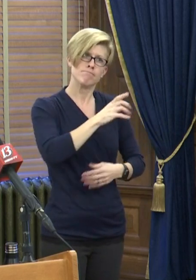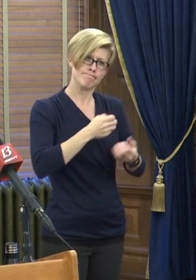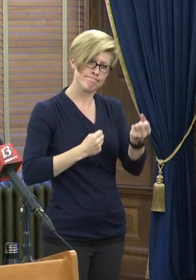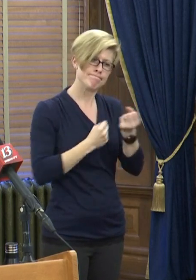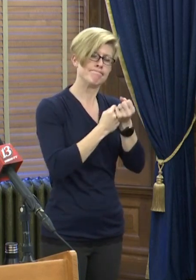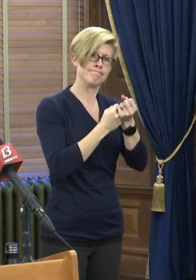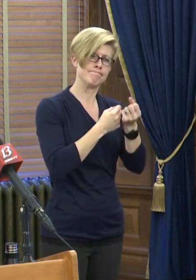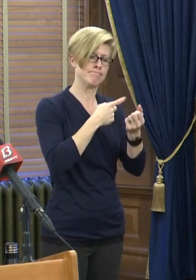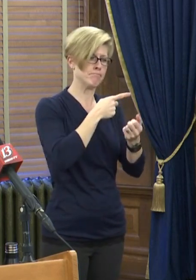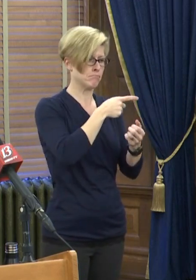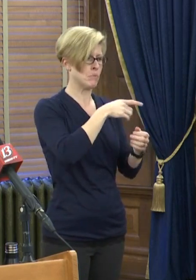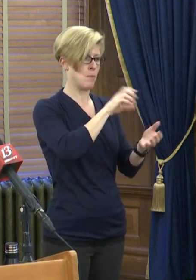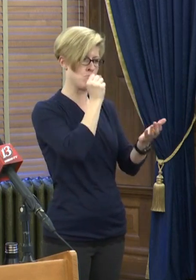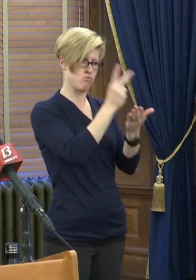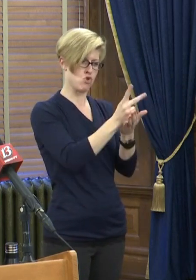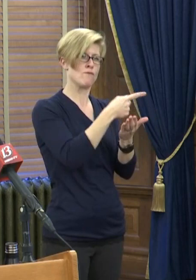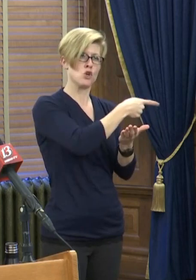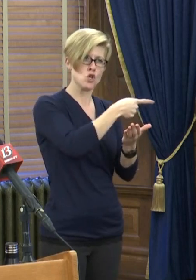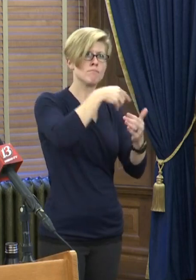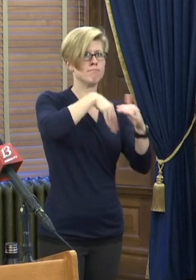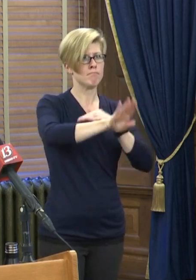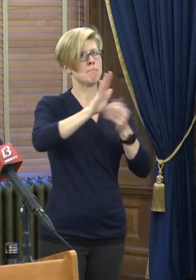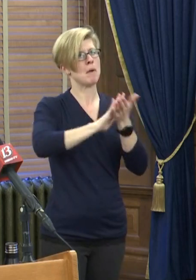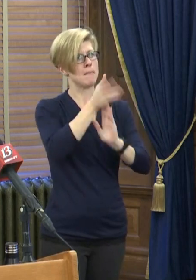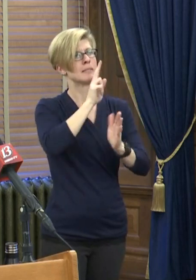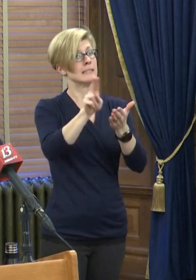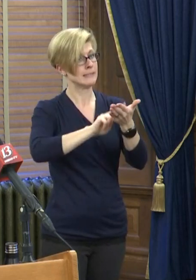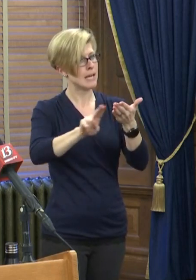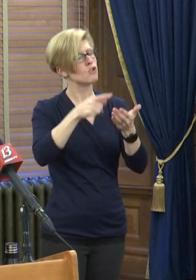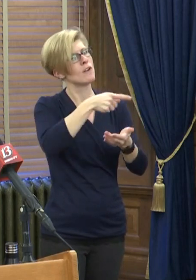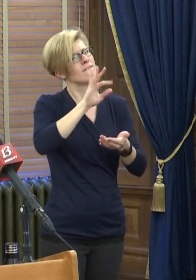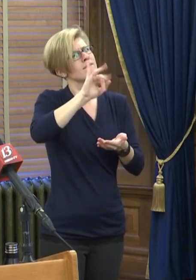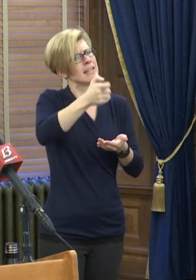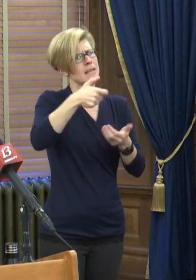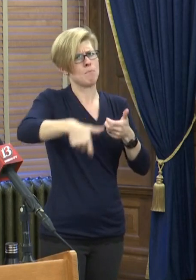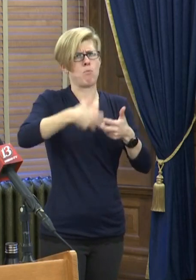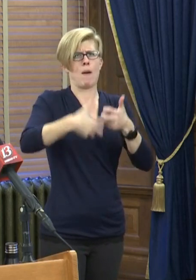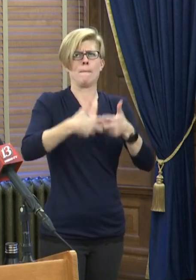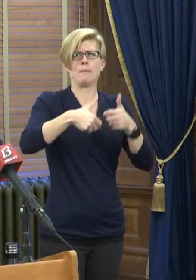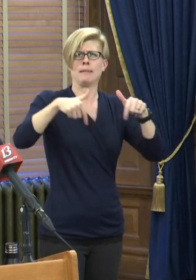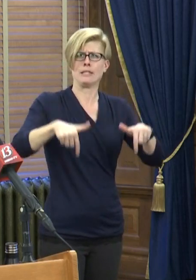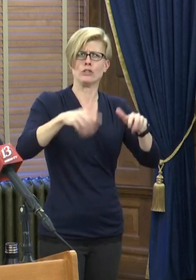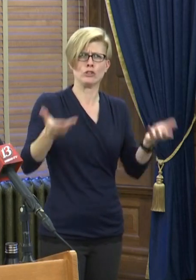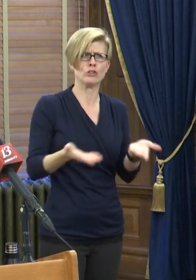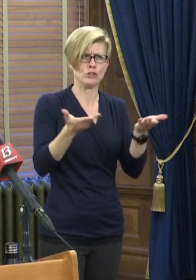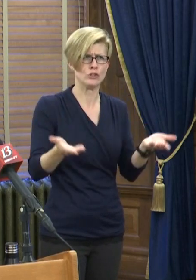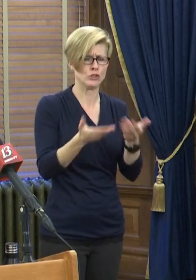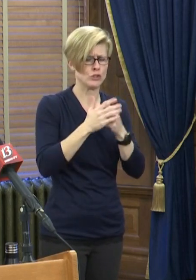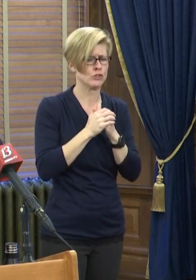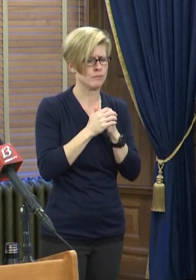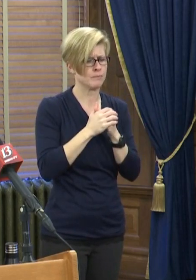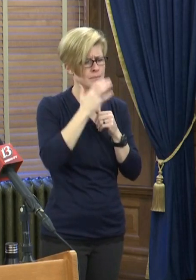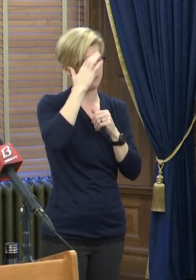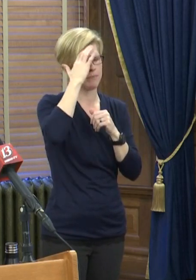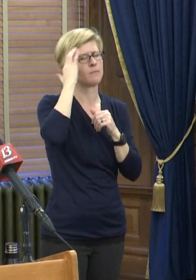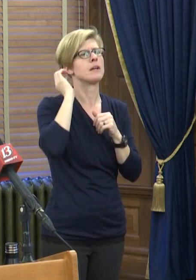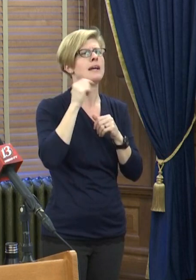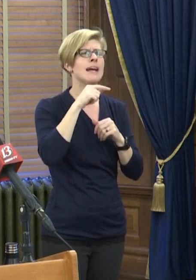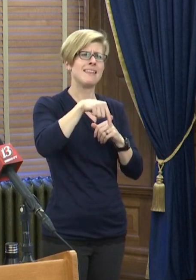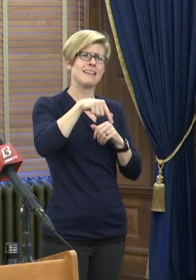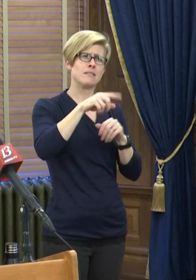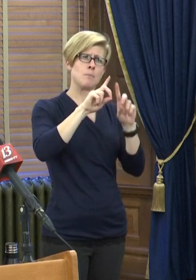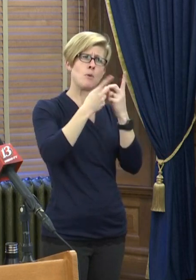focus all her energy on fixing what's wrong at labor and provide the employees at labor with the steady leadership they